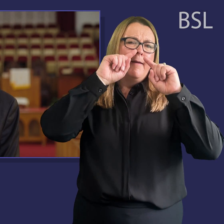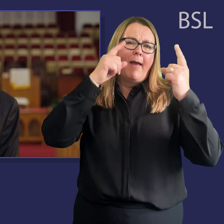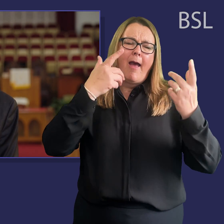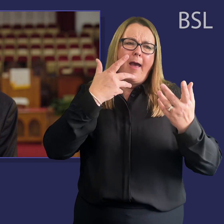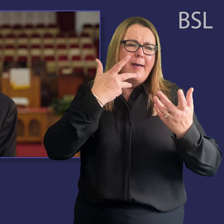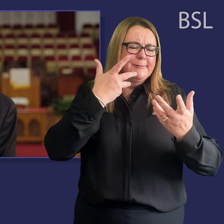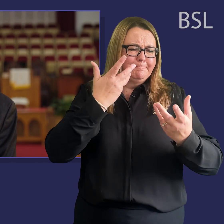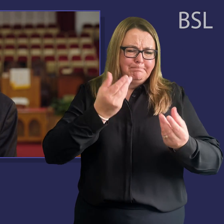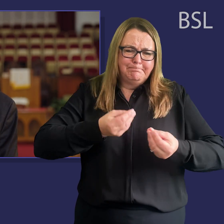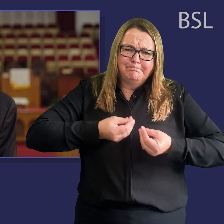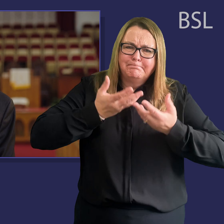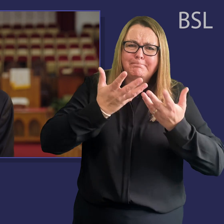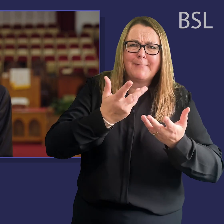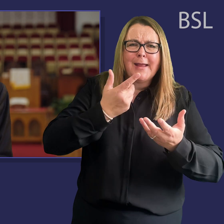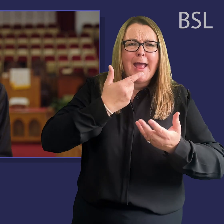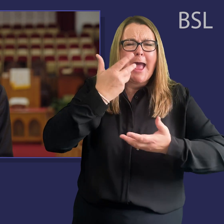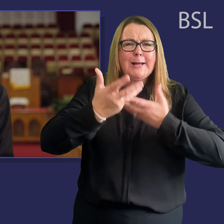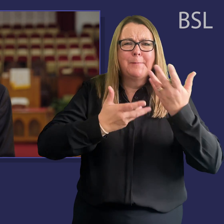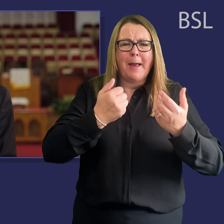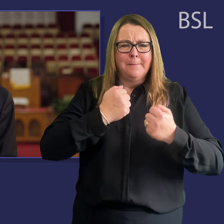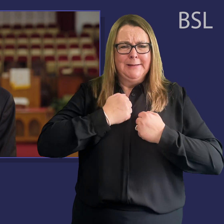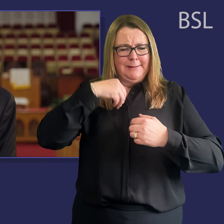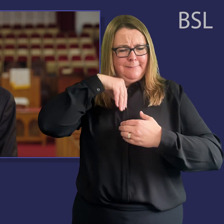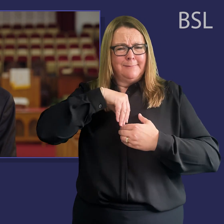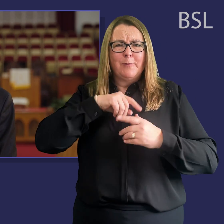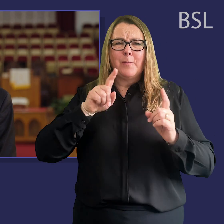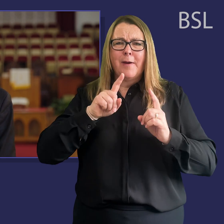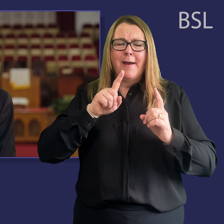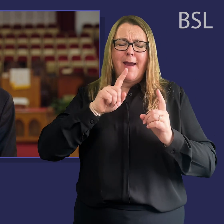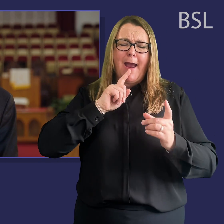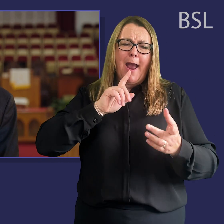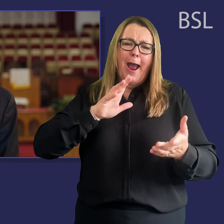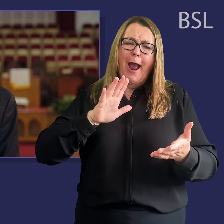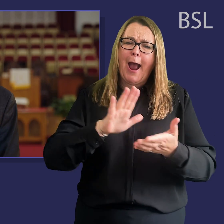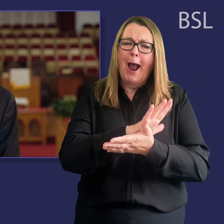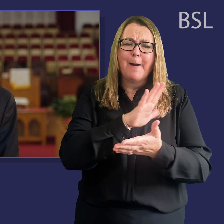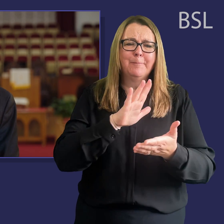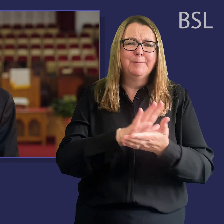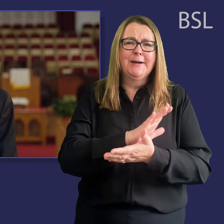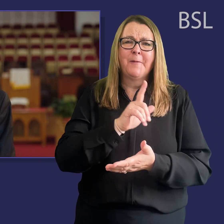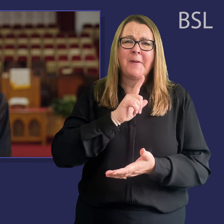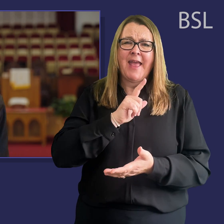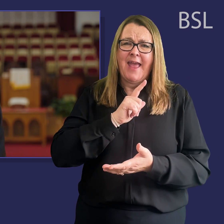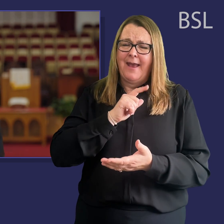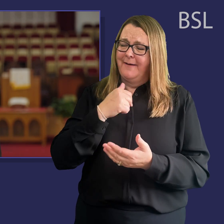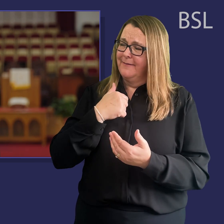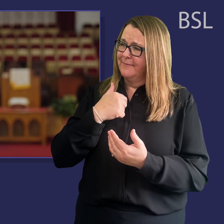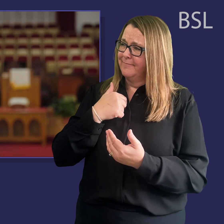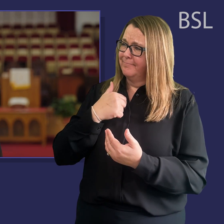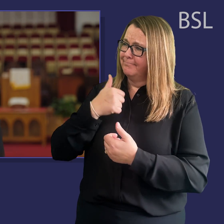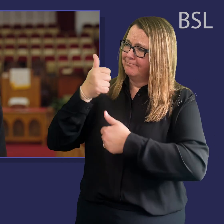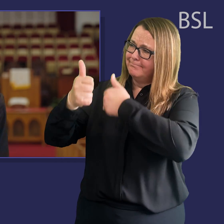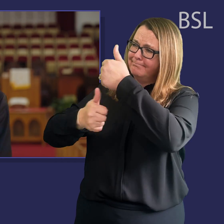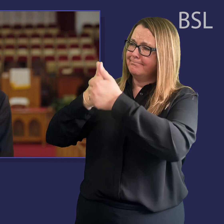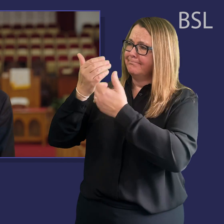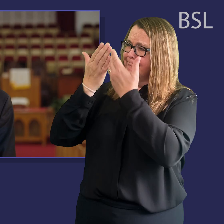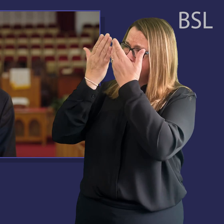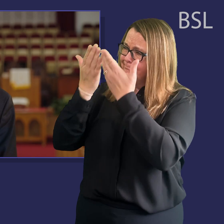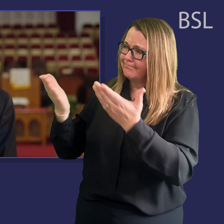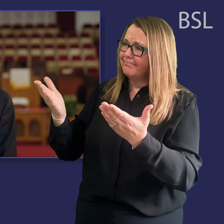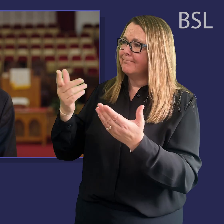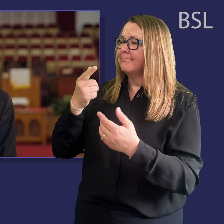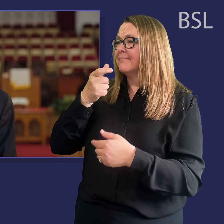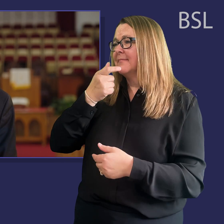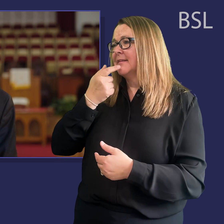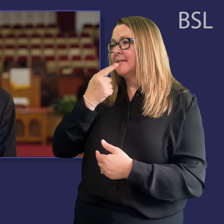I am inexpressibly happy to bring greetings to